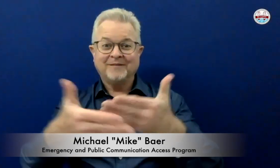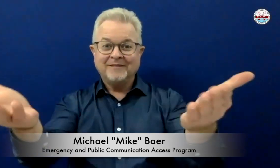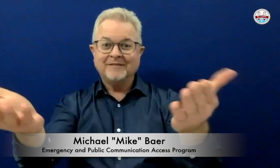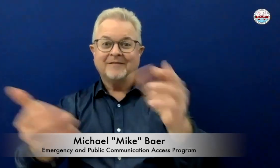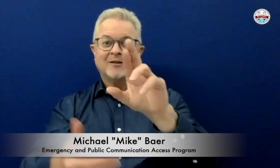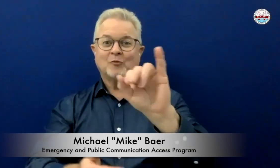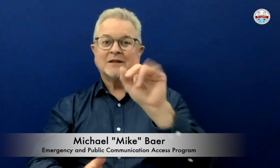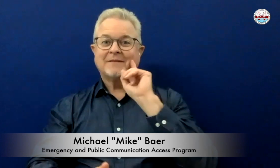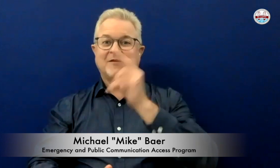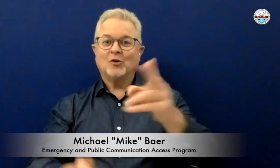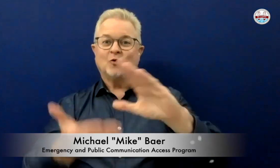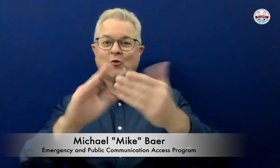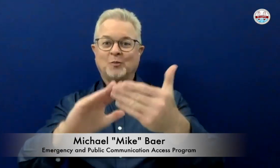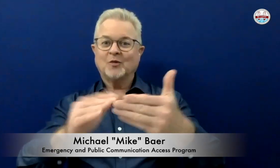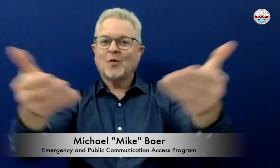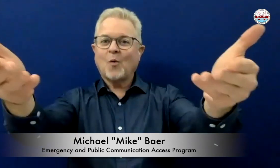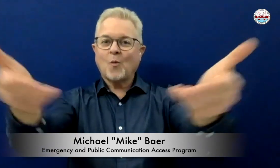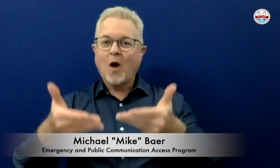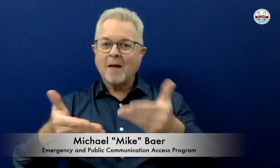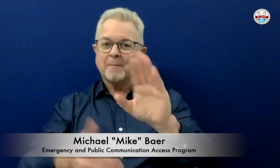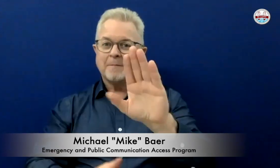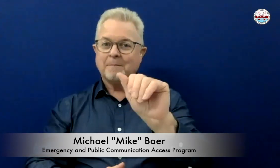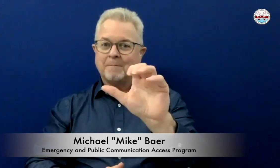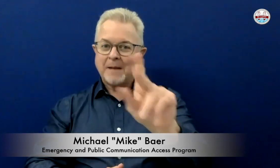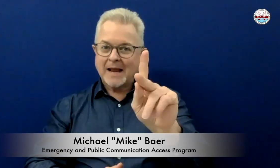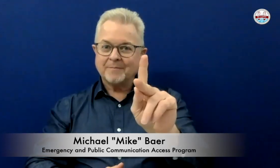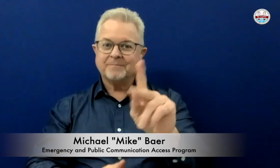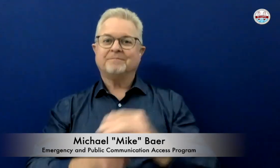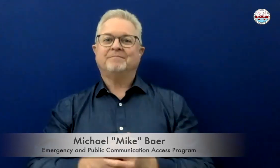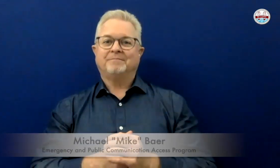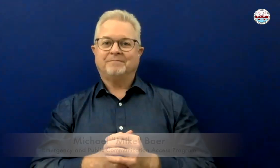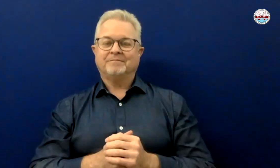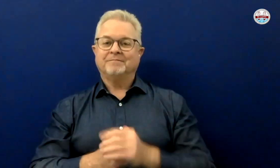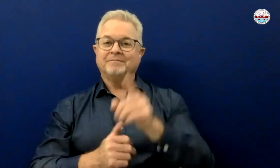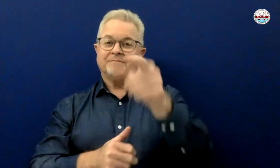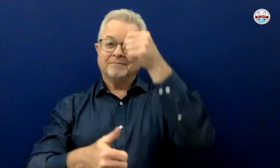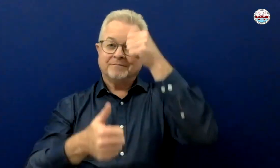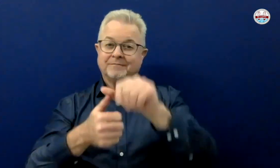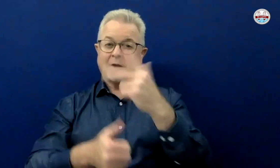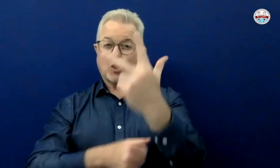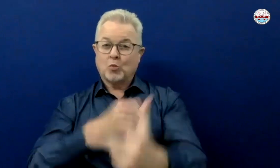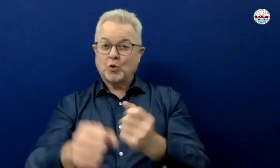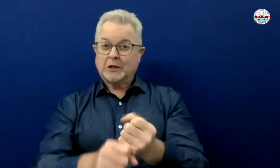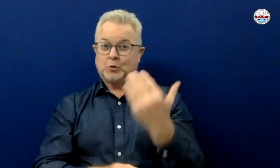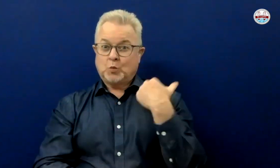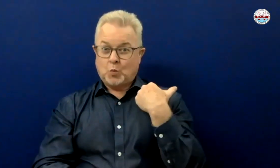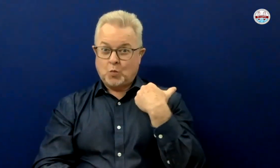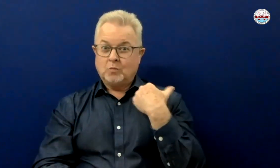Hello and greetings to one and all to the deaf and hard of hearing community of Rhode Island. Welcome back. If you